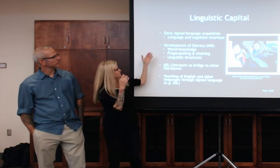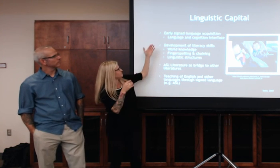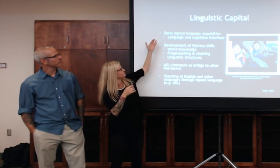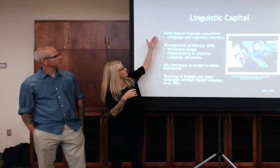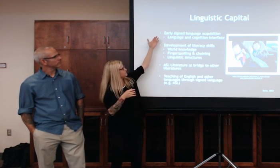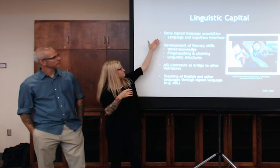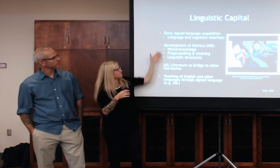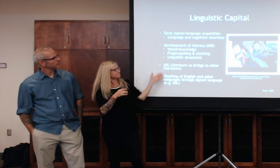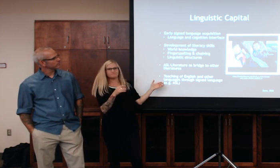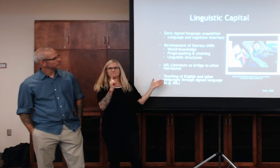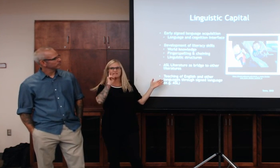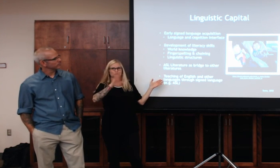that linguistic capital.